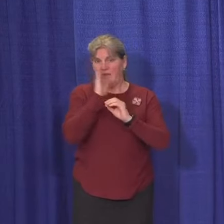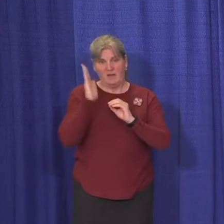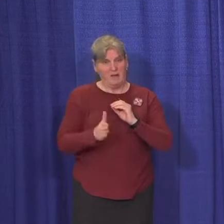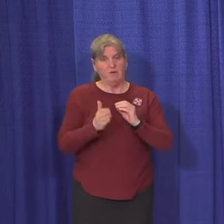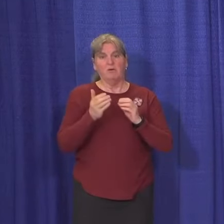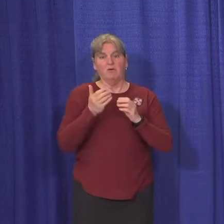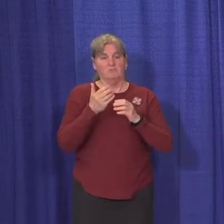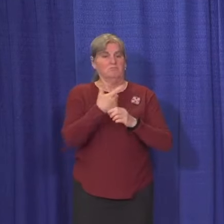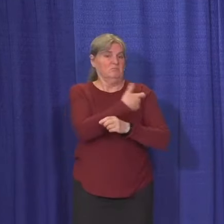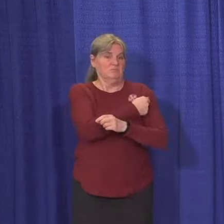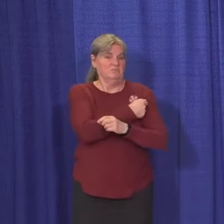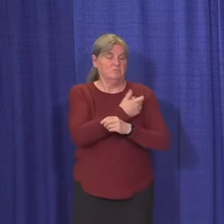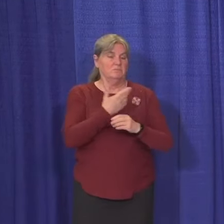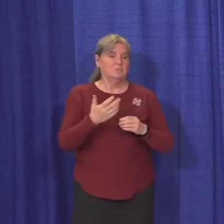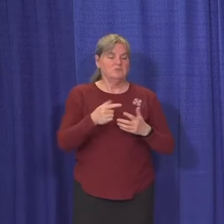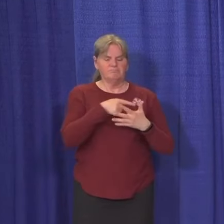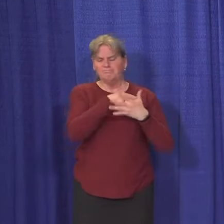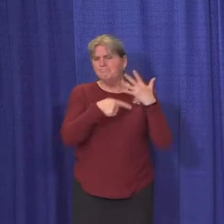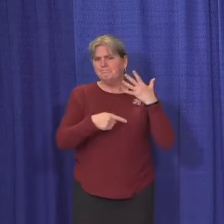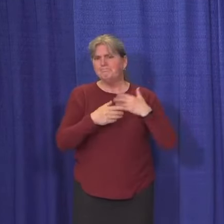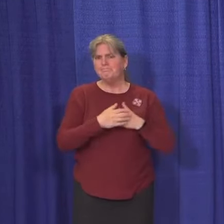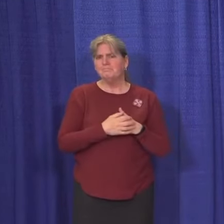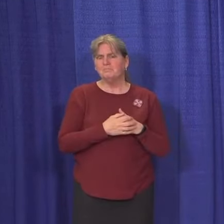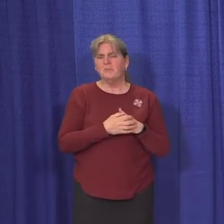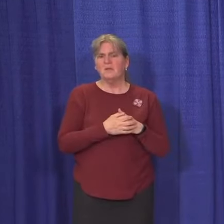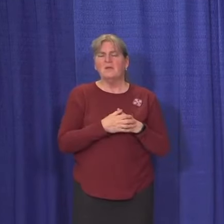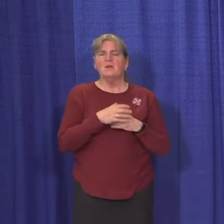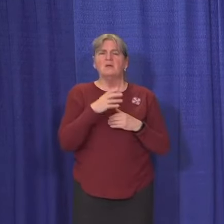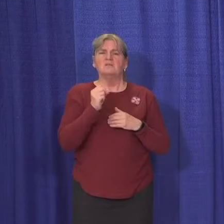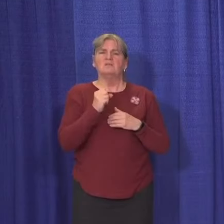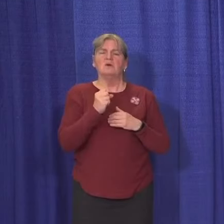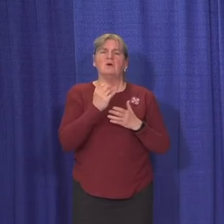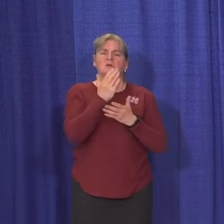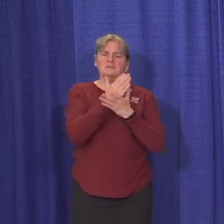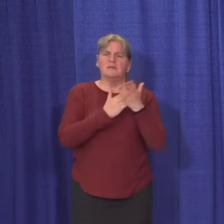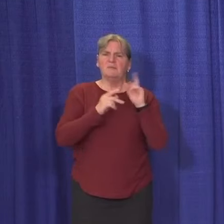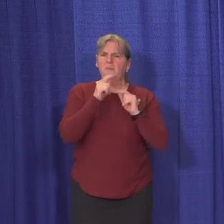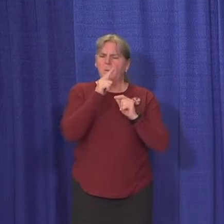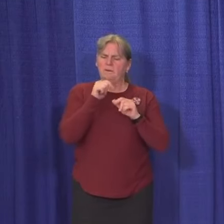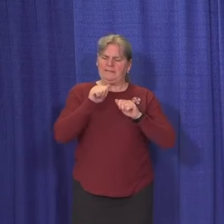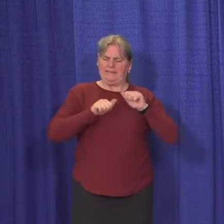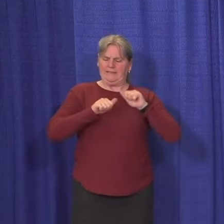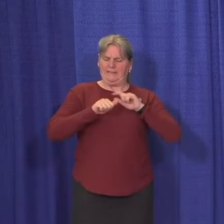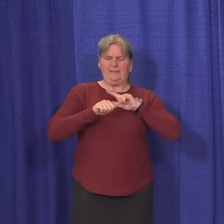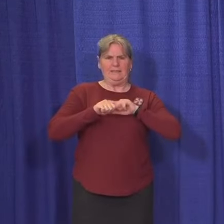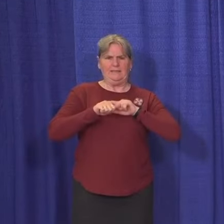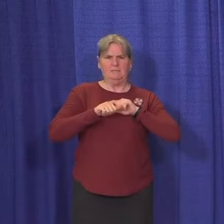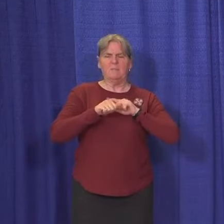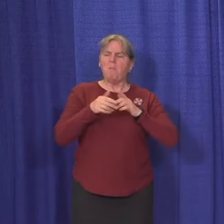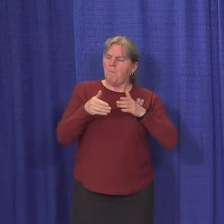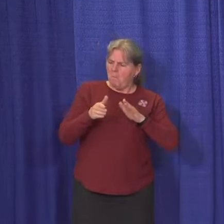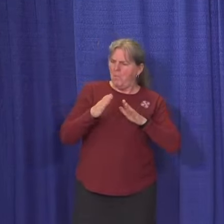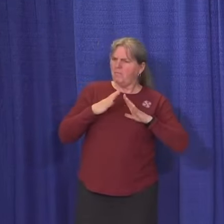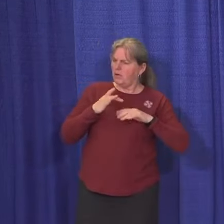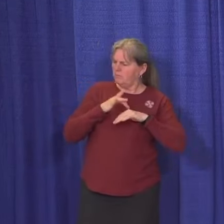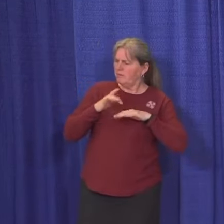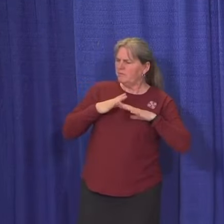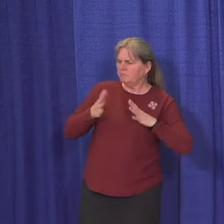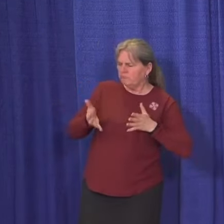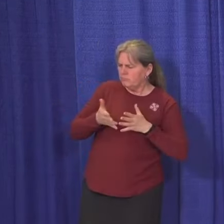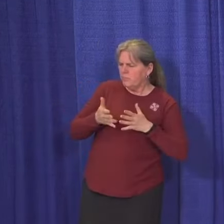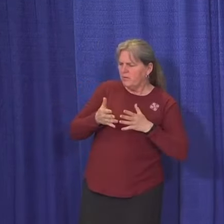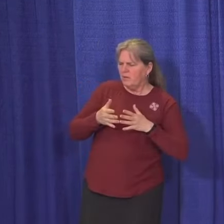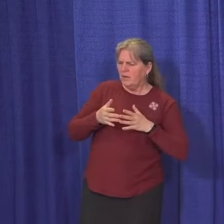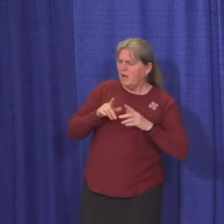of what you might call movable middle or the gray area, the people that need more time, need more specific questions